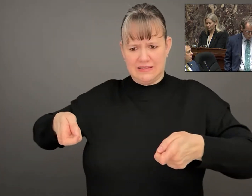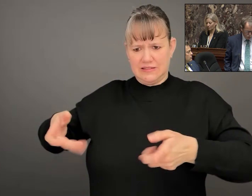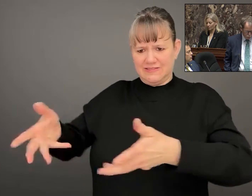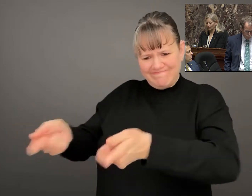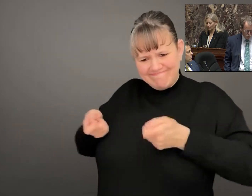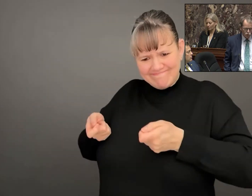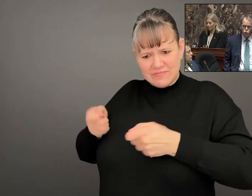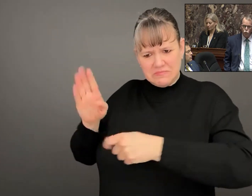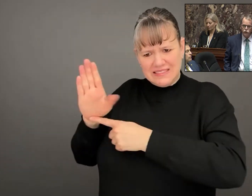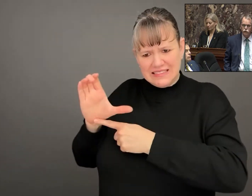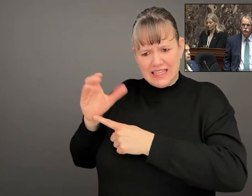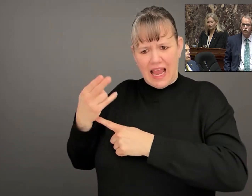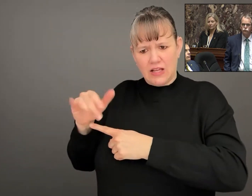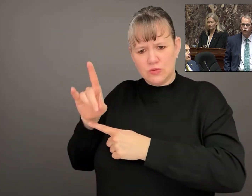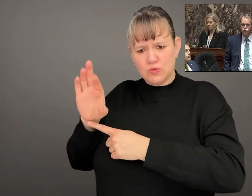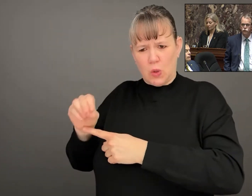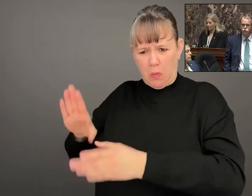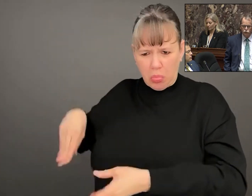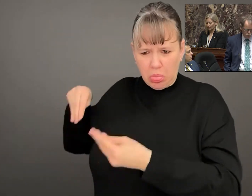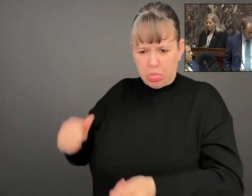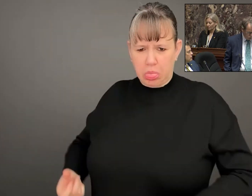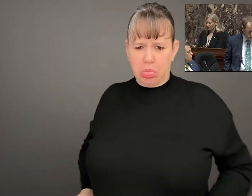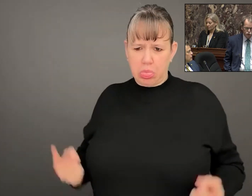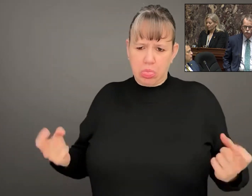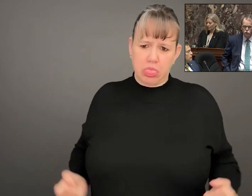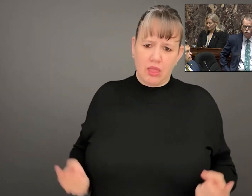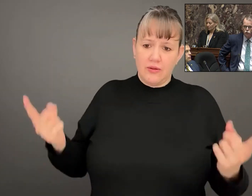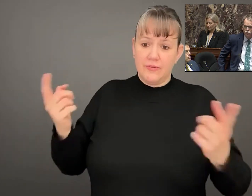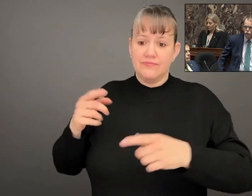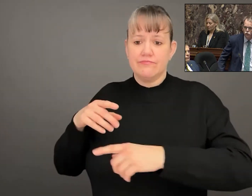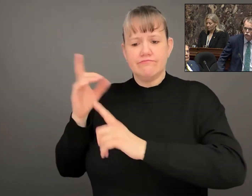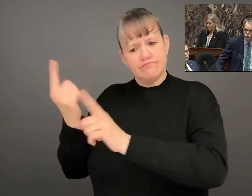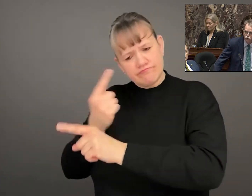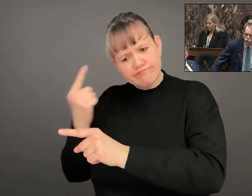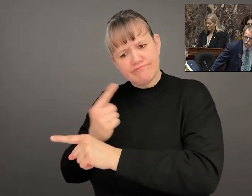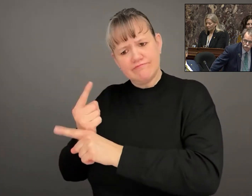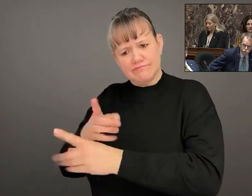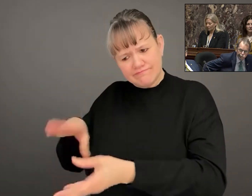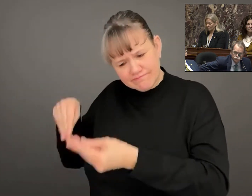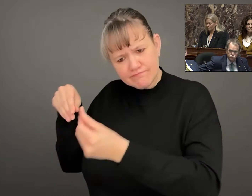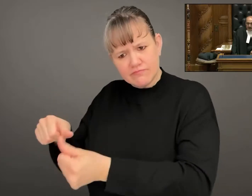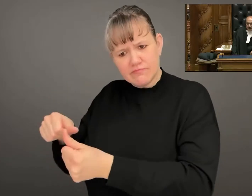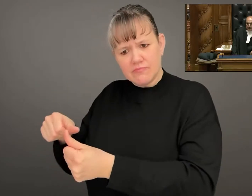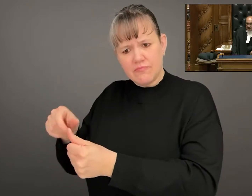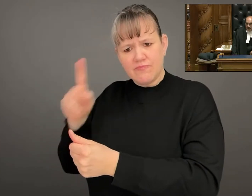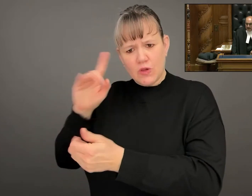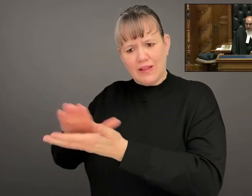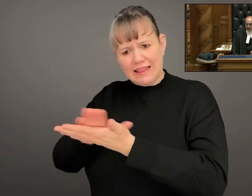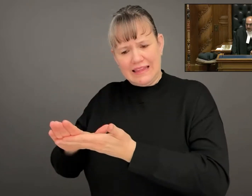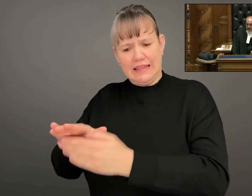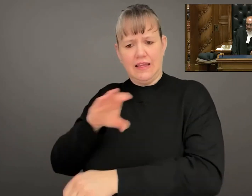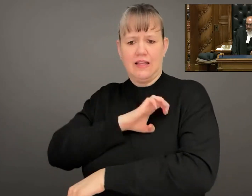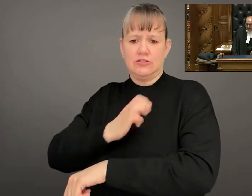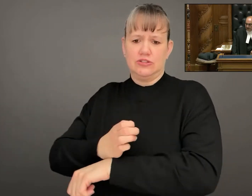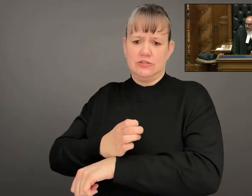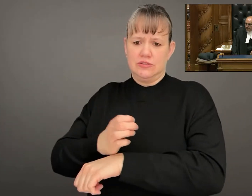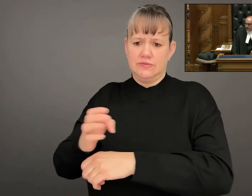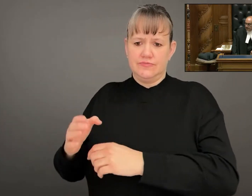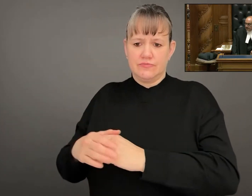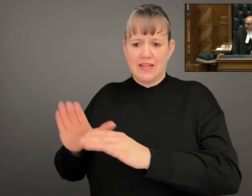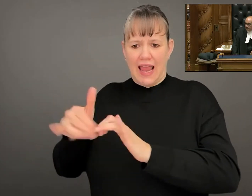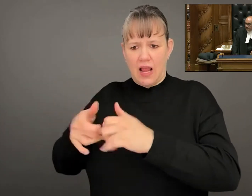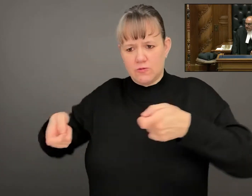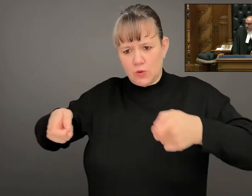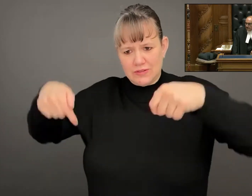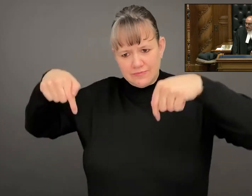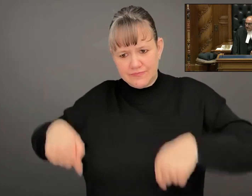for the clean power we need for BC's energy security? Minister of Energy and Climate Solutions. Well, thank you,